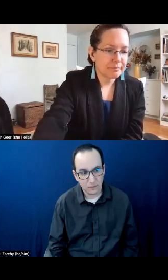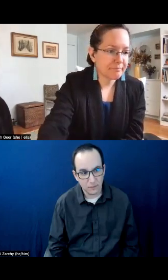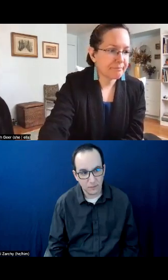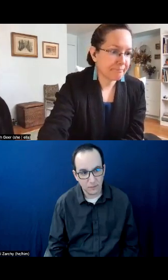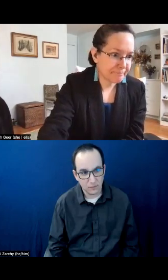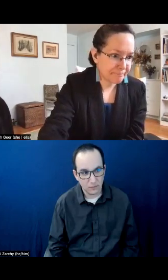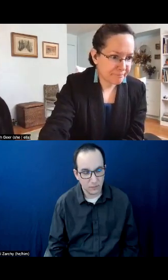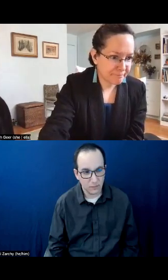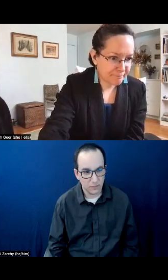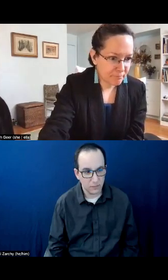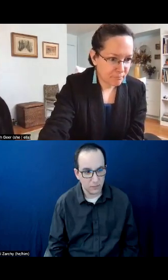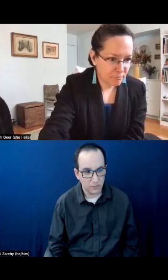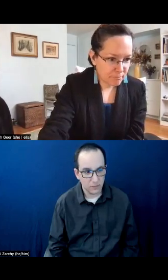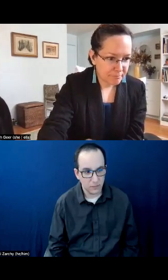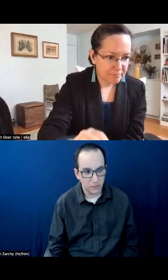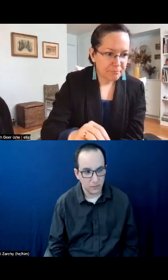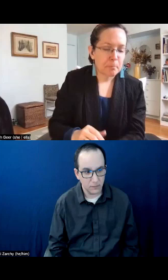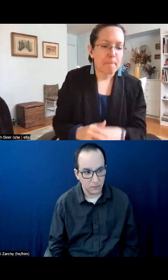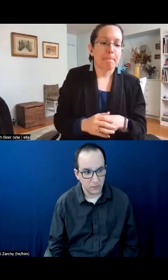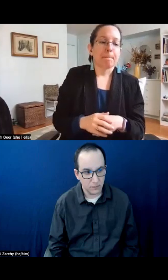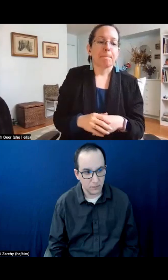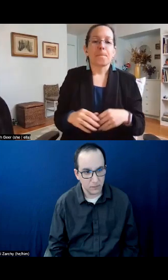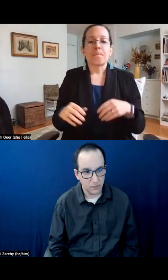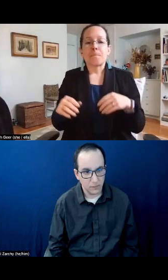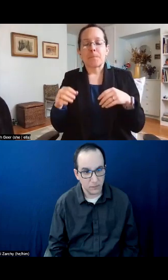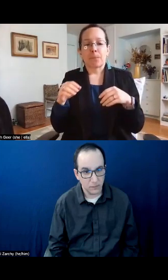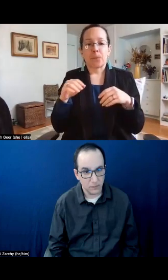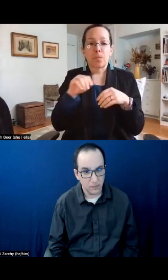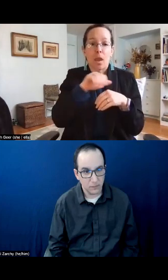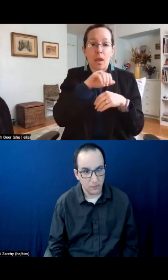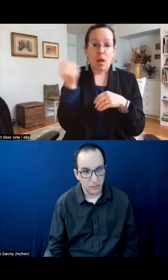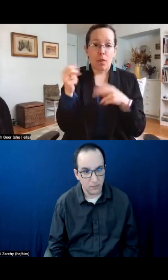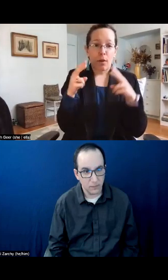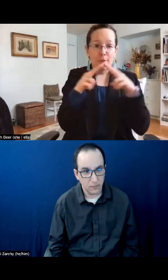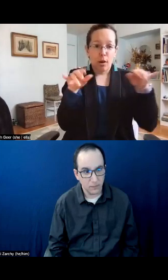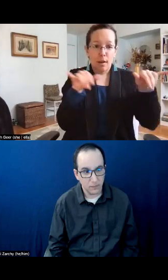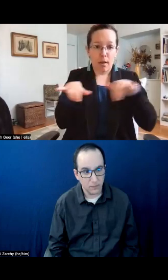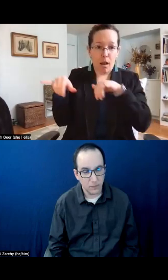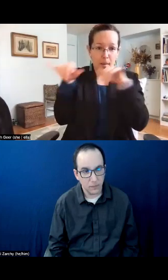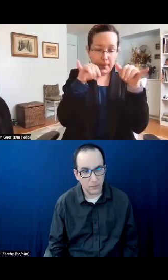interesting. That's going to show you that external movement.